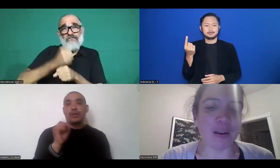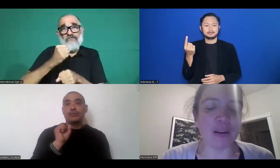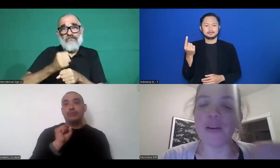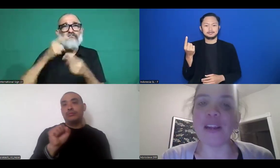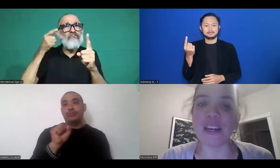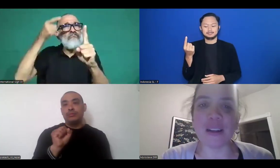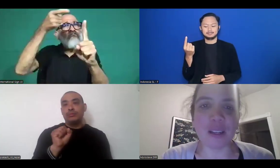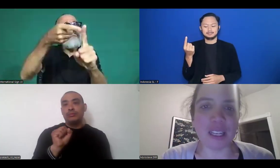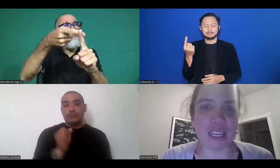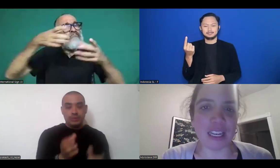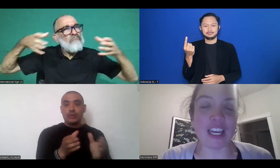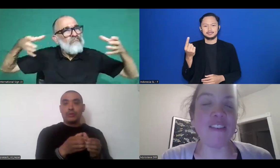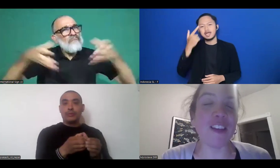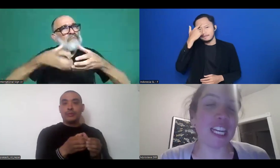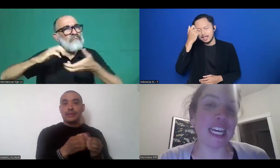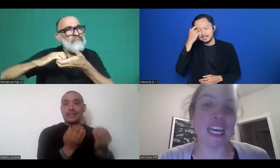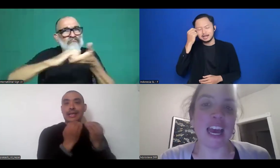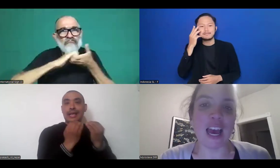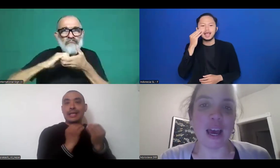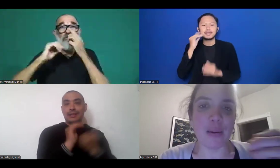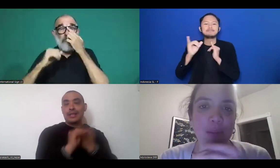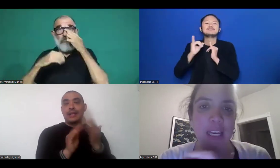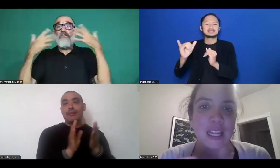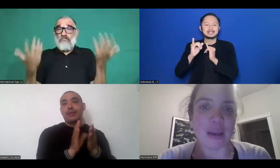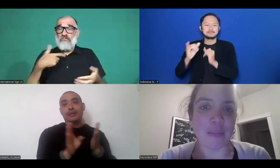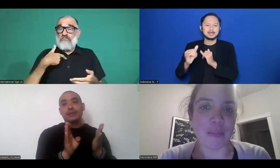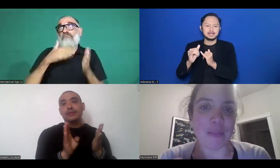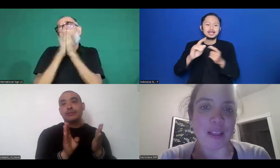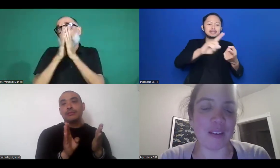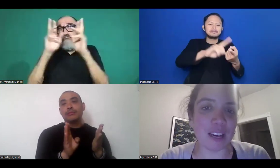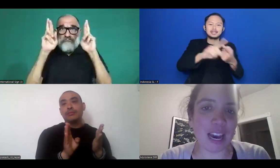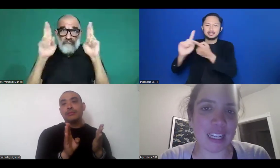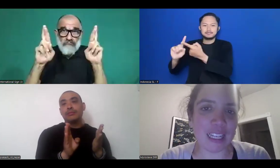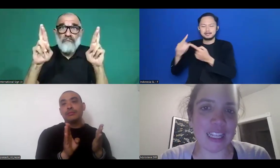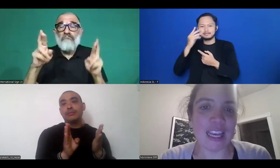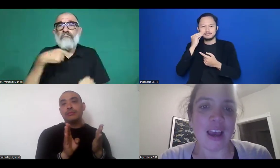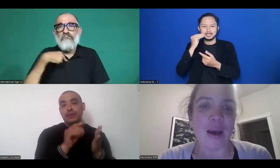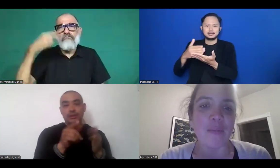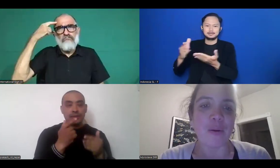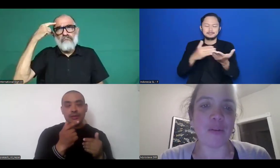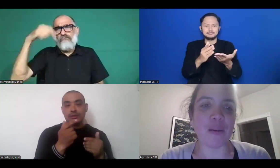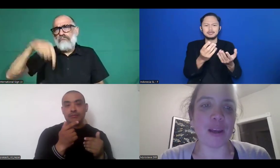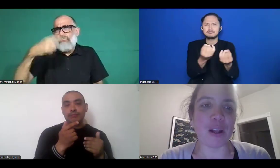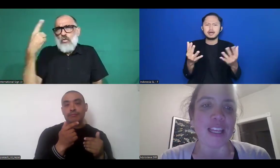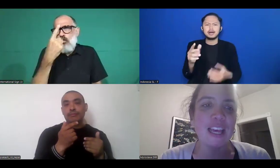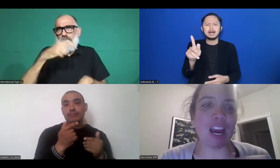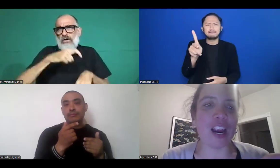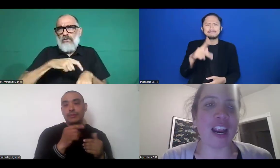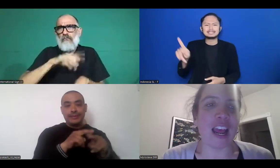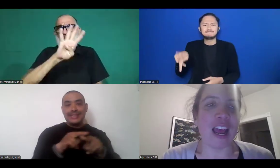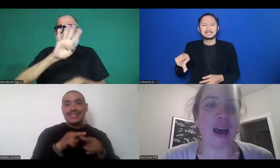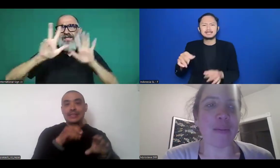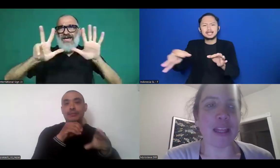peer learning convening in the Pacific Islands, hosted by colleagues